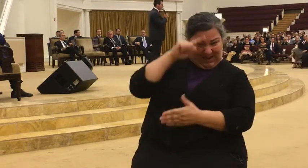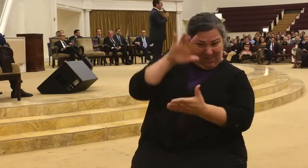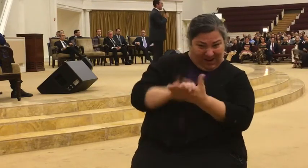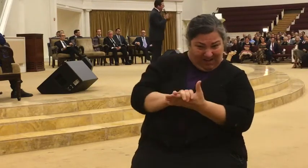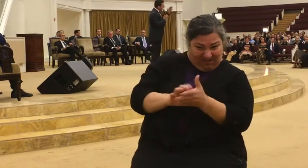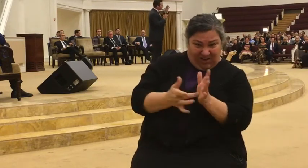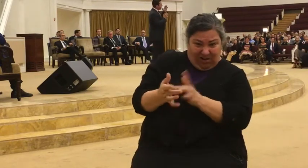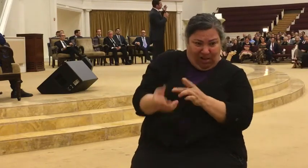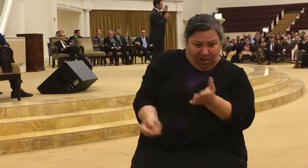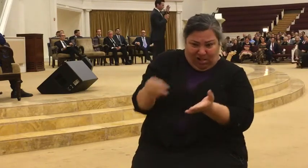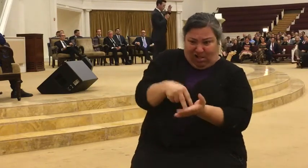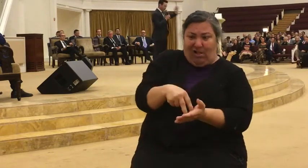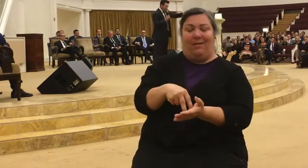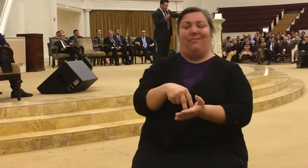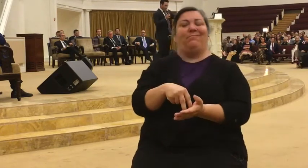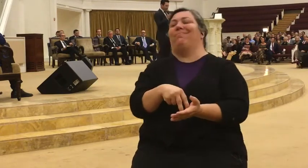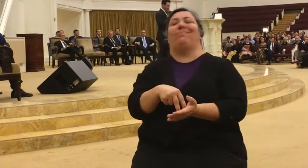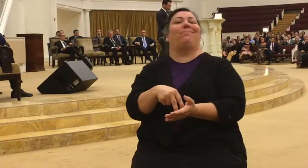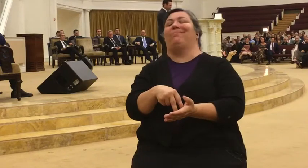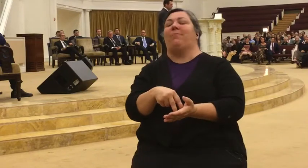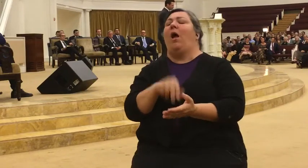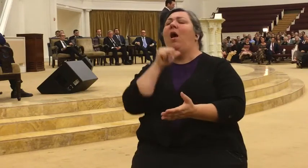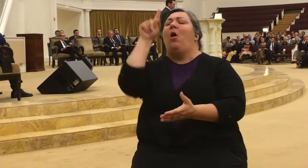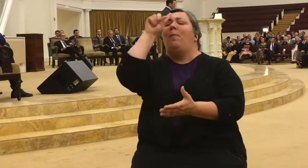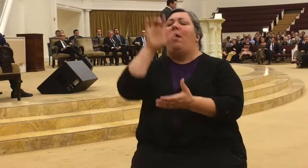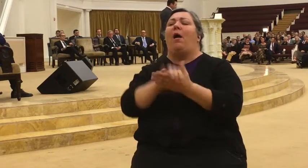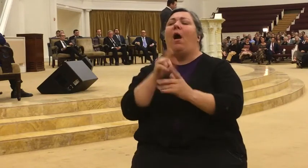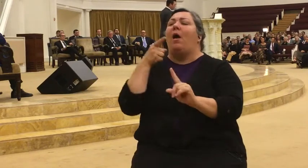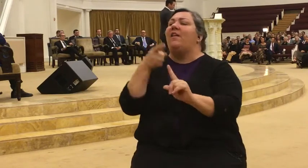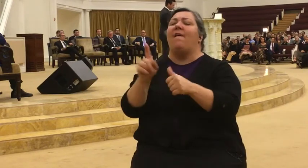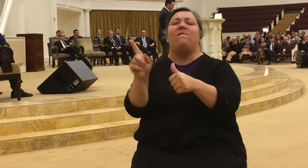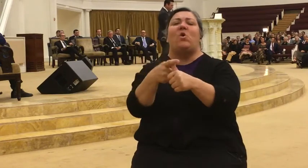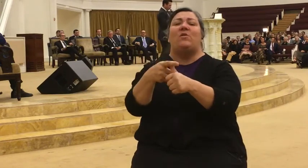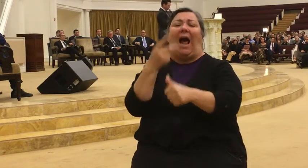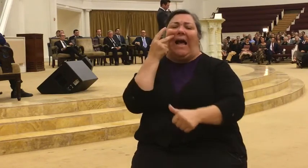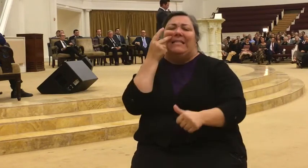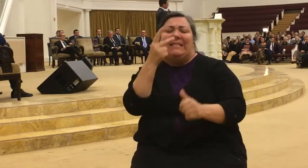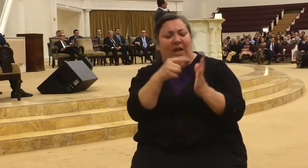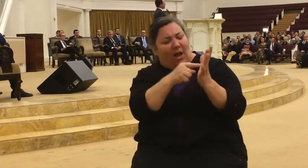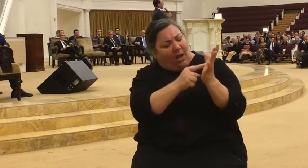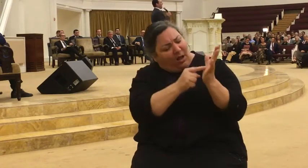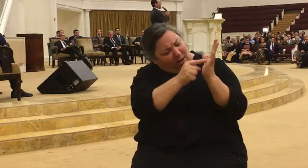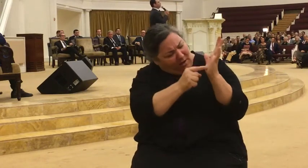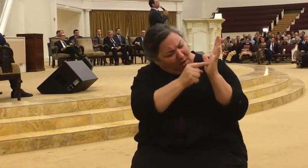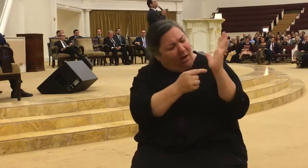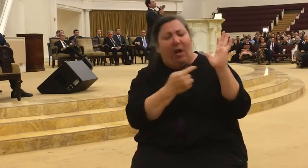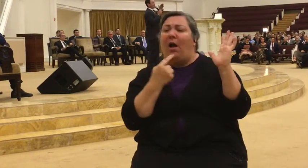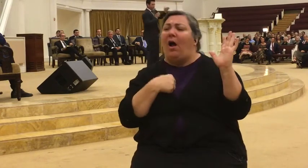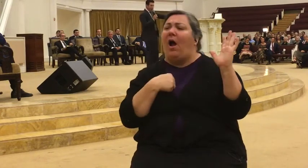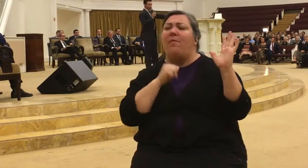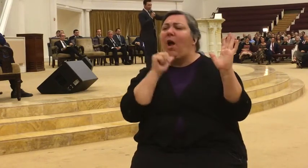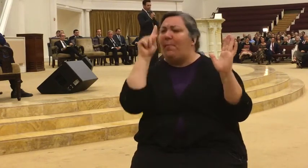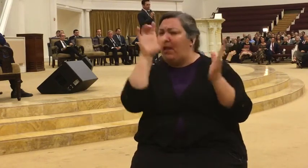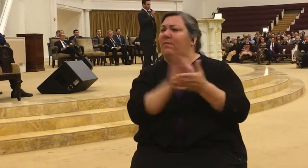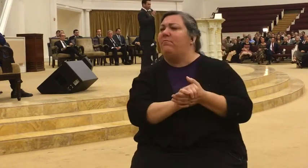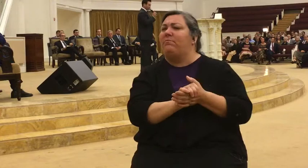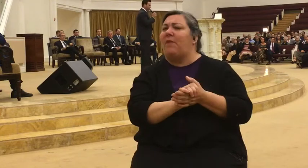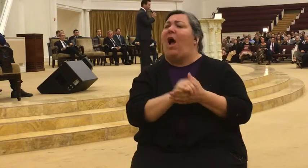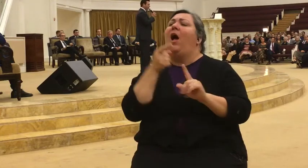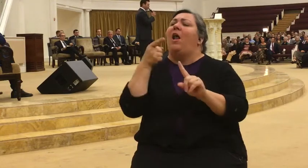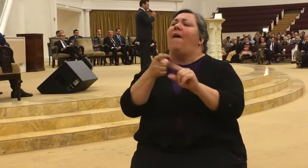that? I will not believe until I see his nail prints. I will not